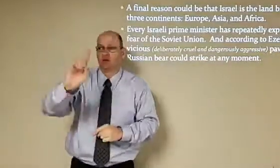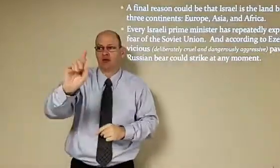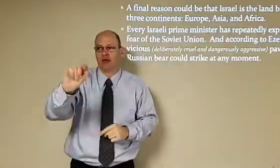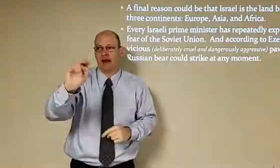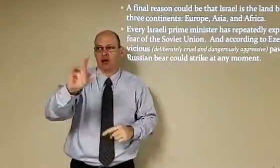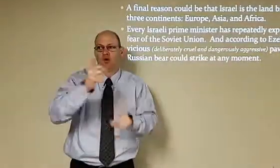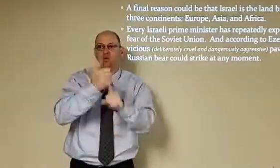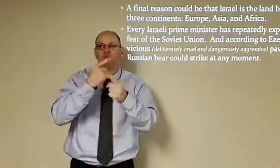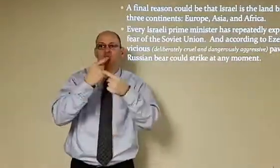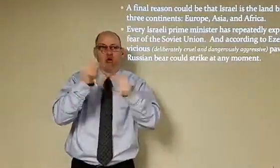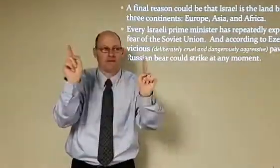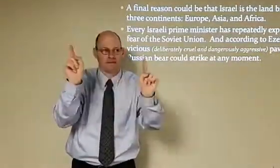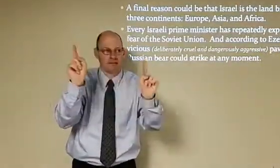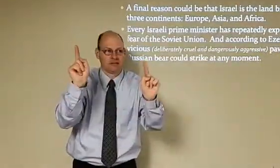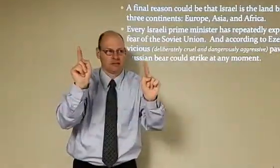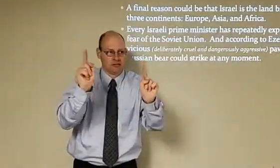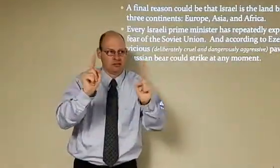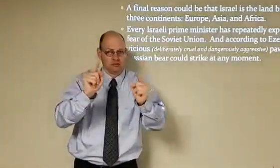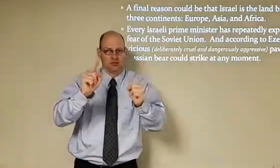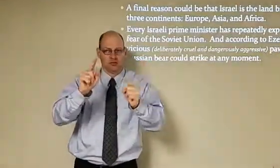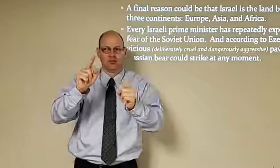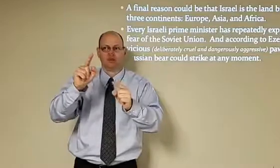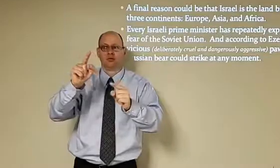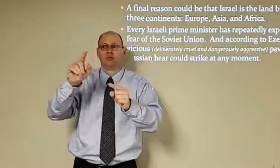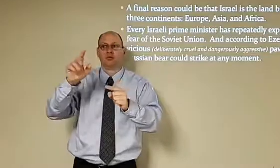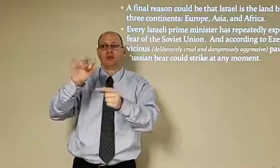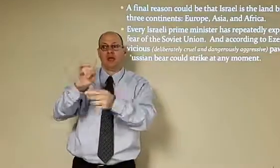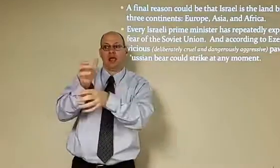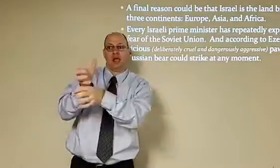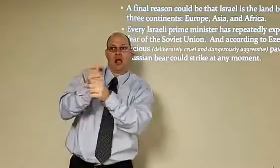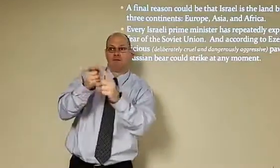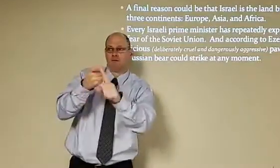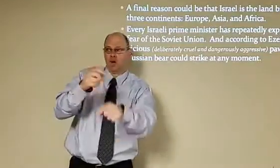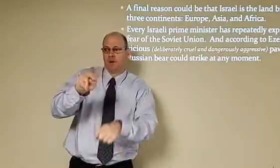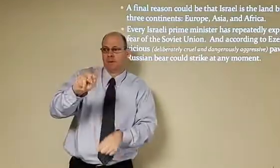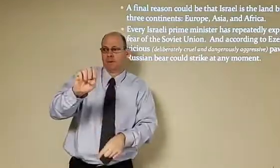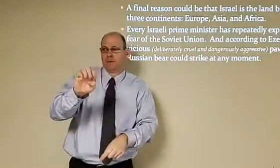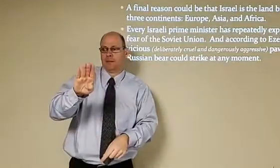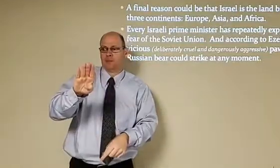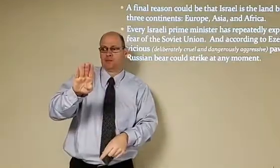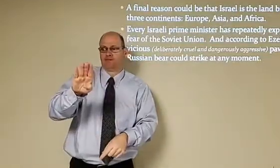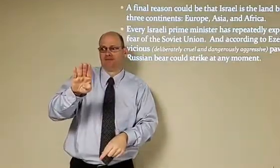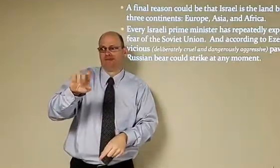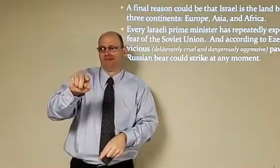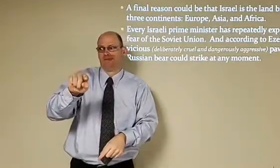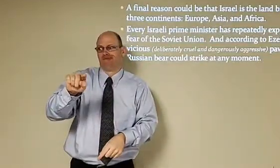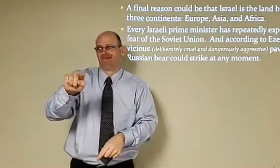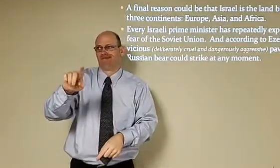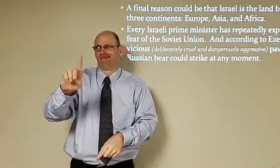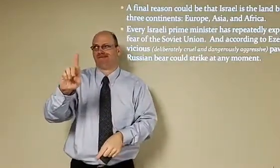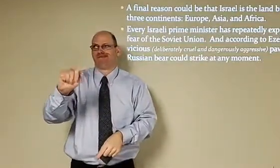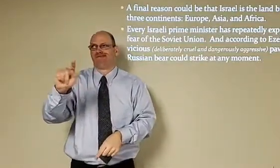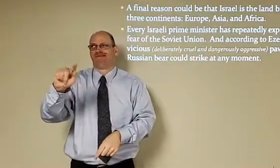We're going to talk about Daniel, the prophet, here soon.